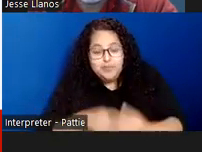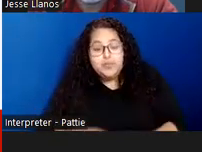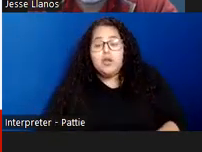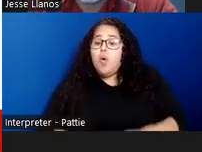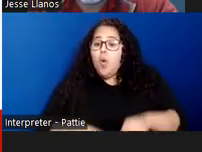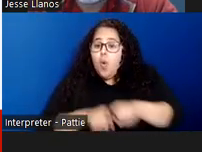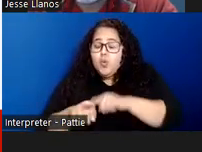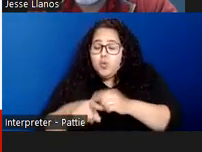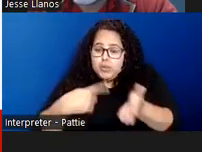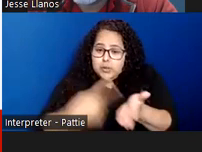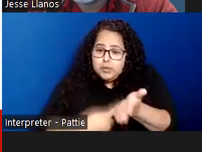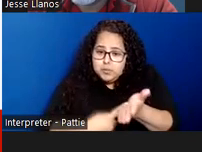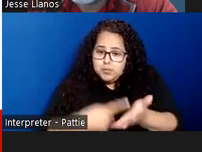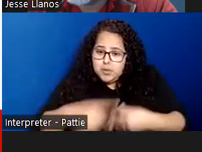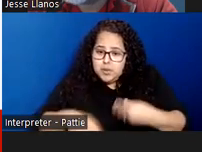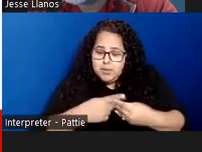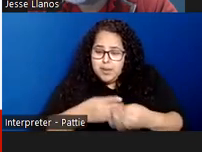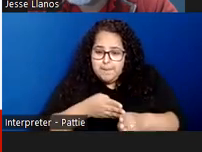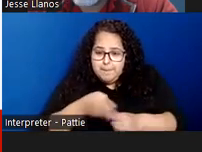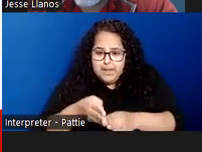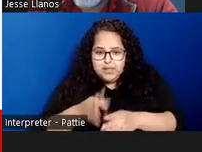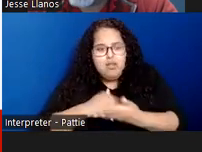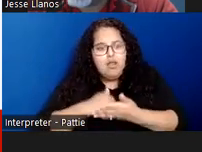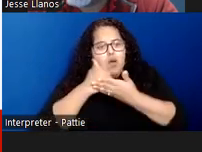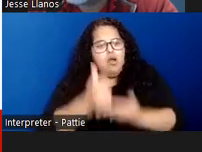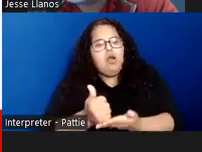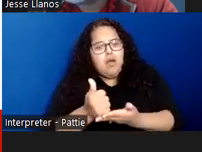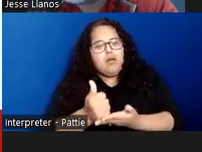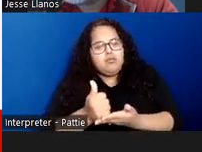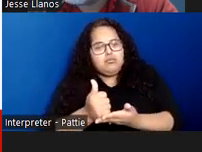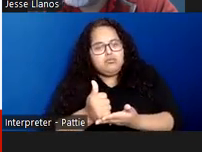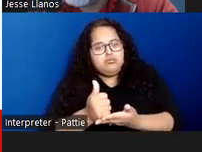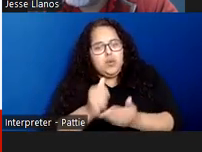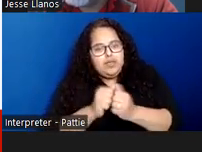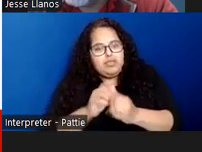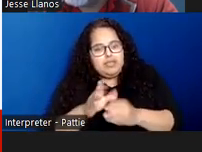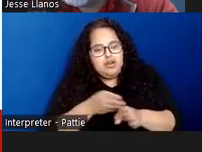majors that would allow you to go into that career choice.